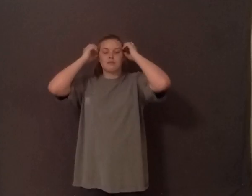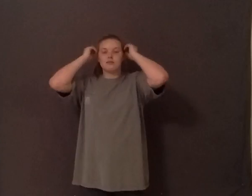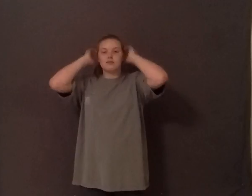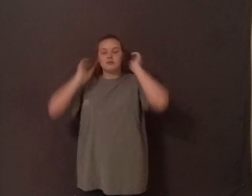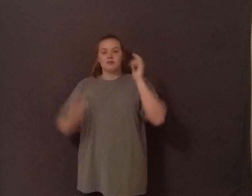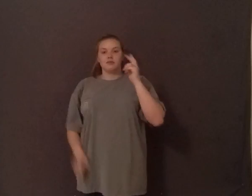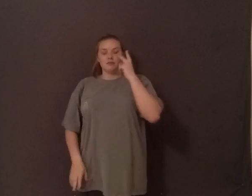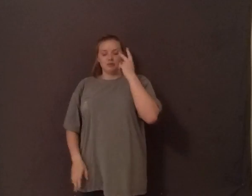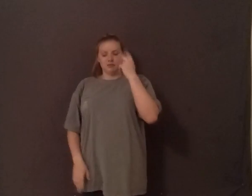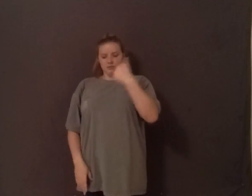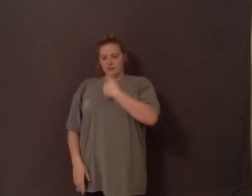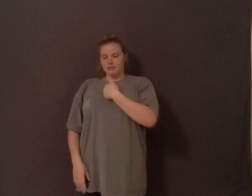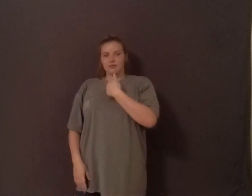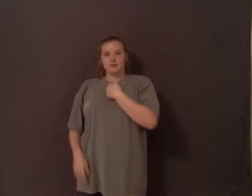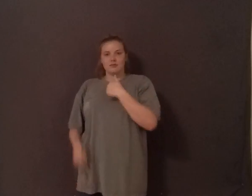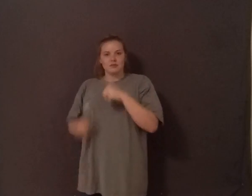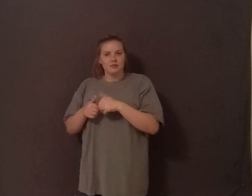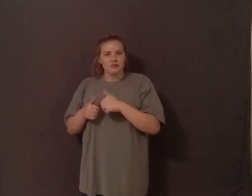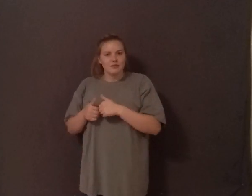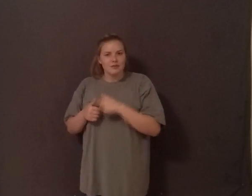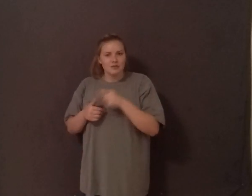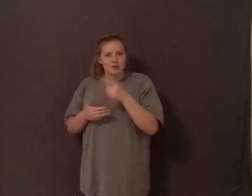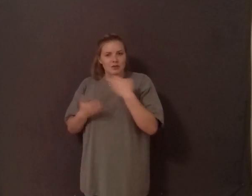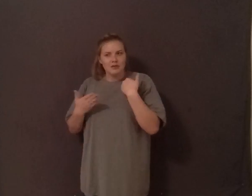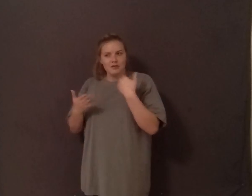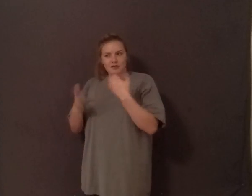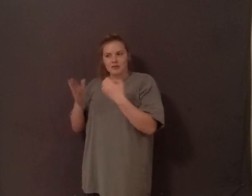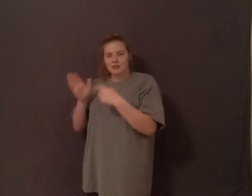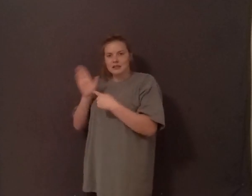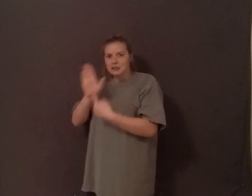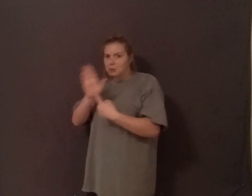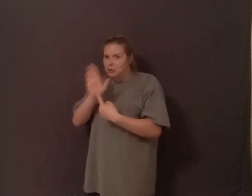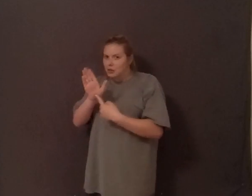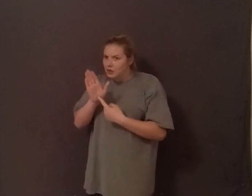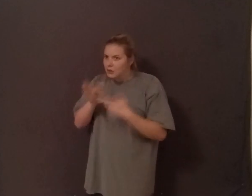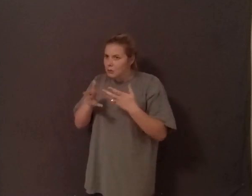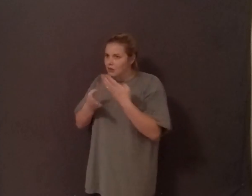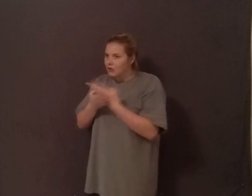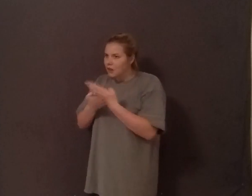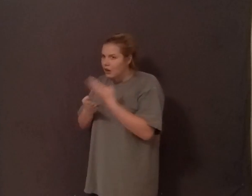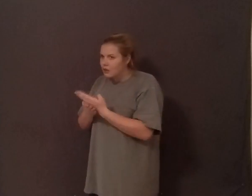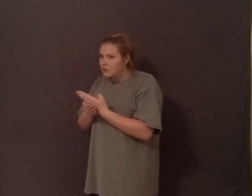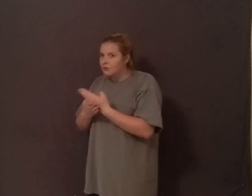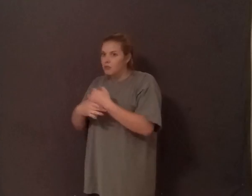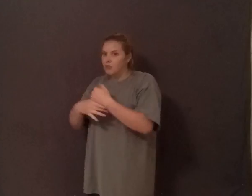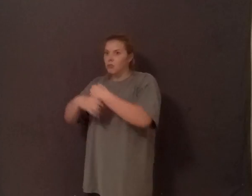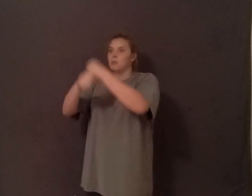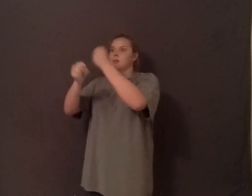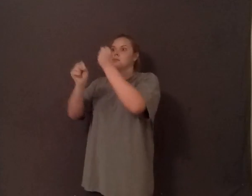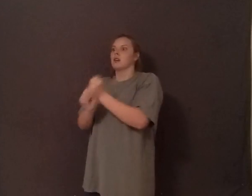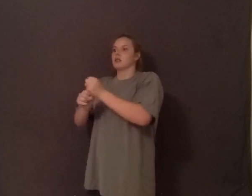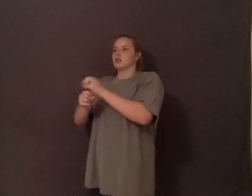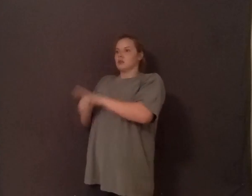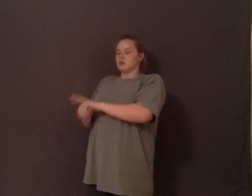me that that's the case. See from those examples that if any fact created stress, then everyone would have it in every single